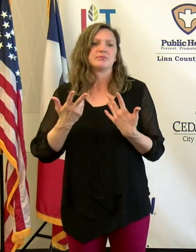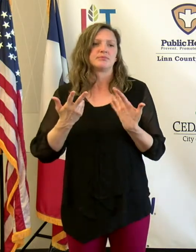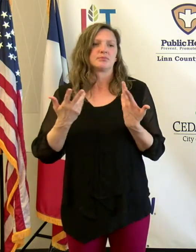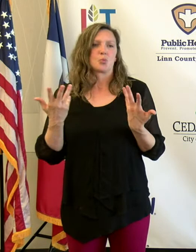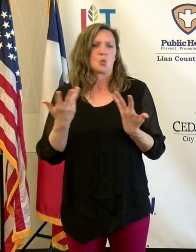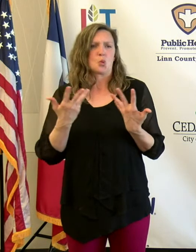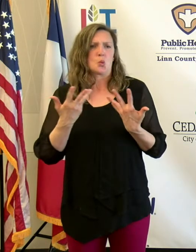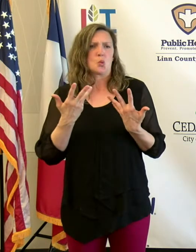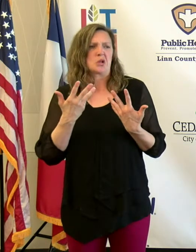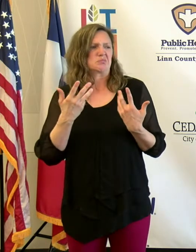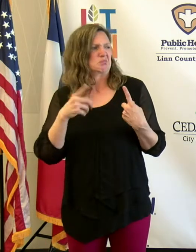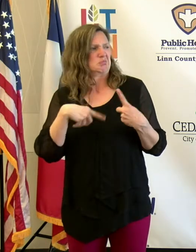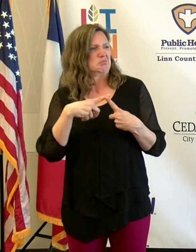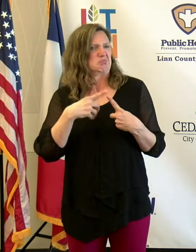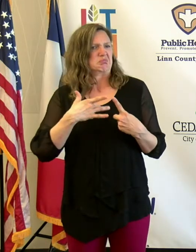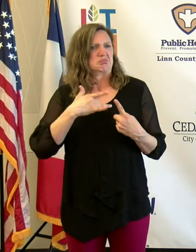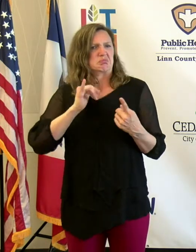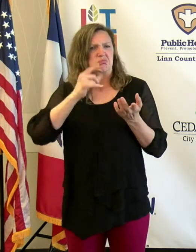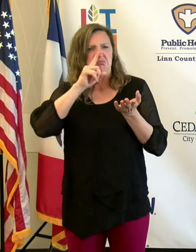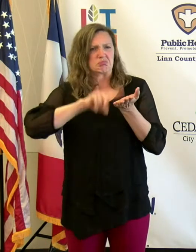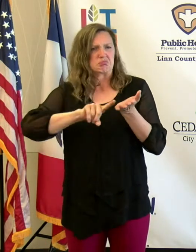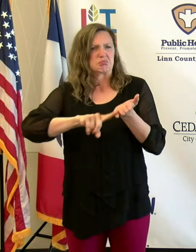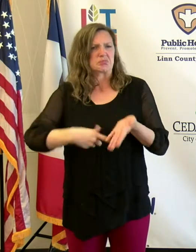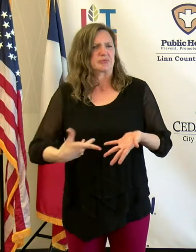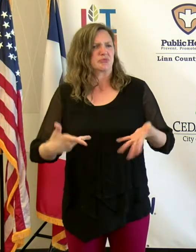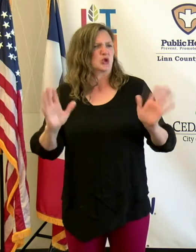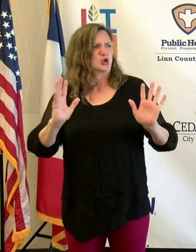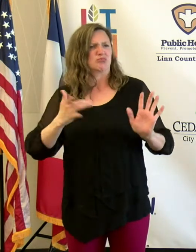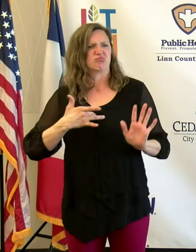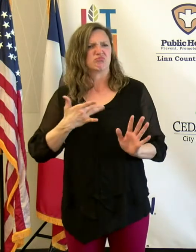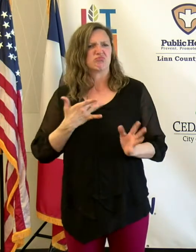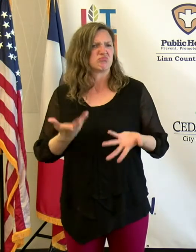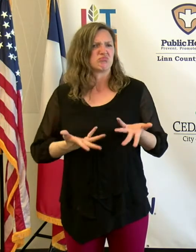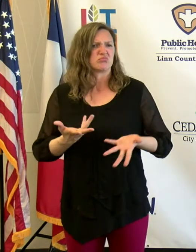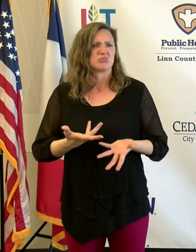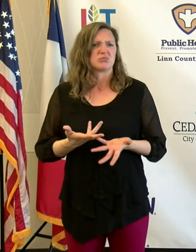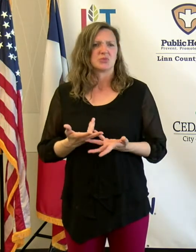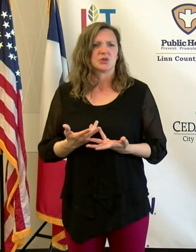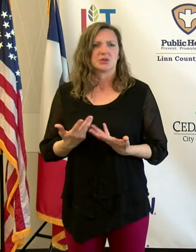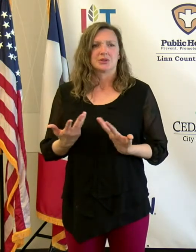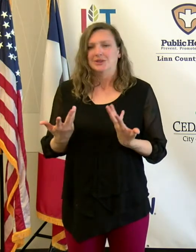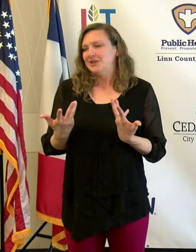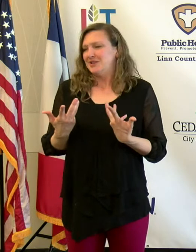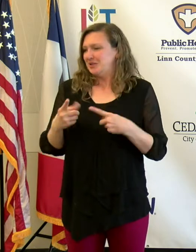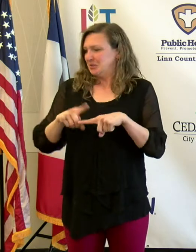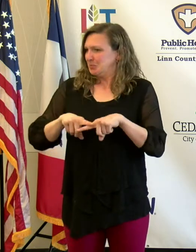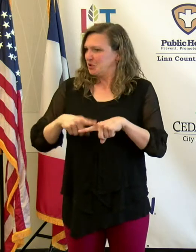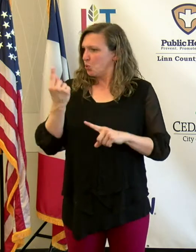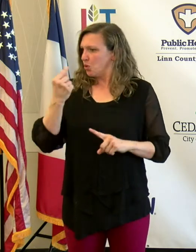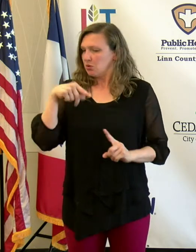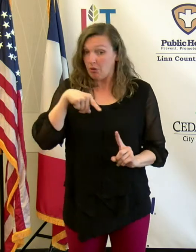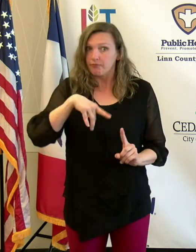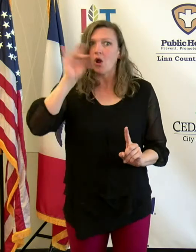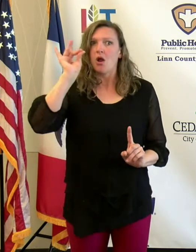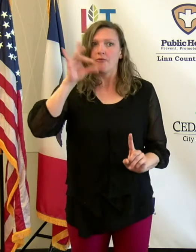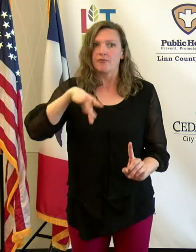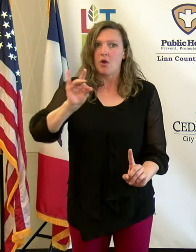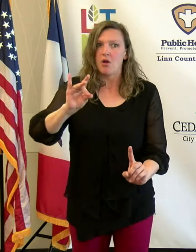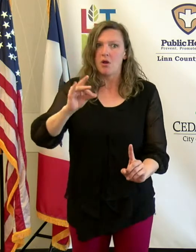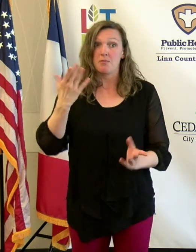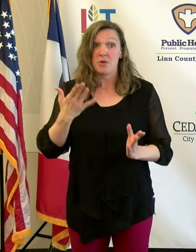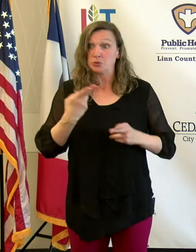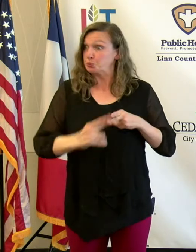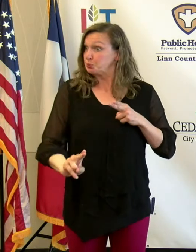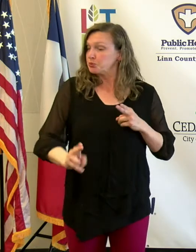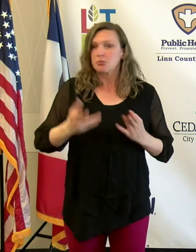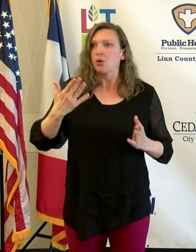specific number of cases, or what is the threshold for when you would name? It depends on what we find on the investigation. So group homes are limited in